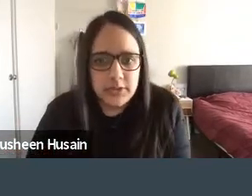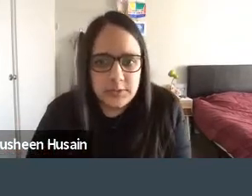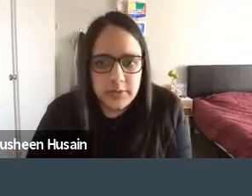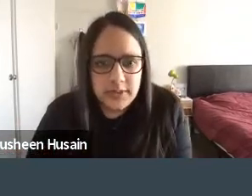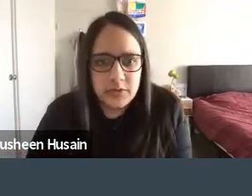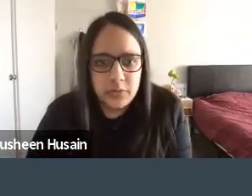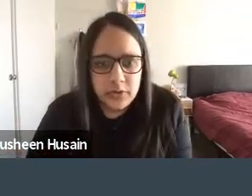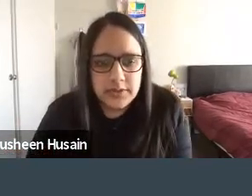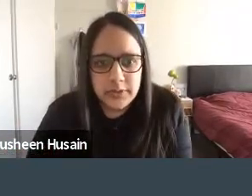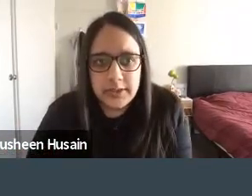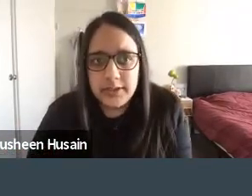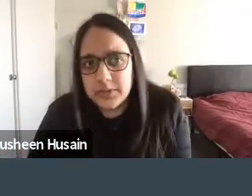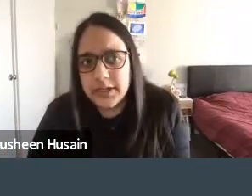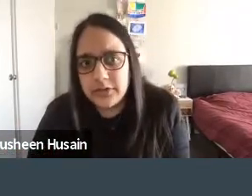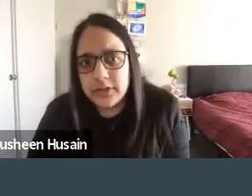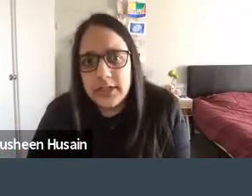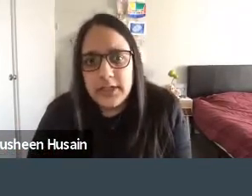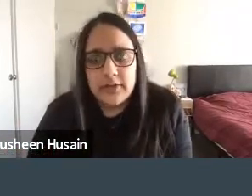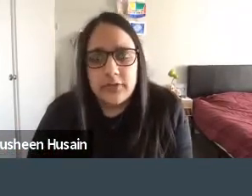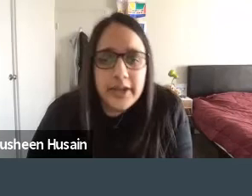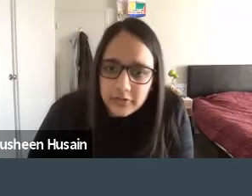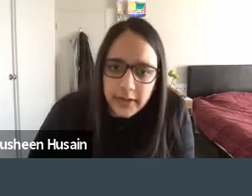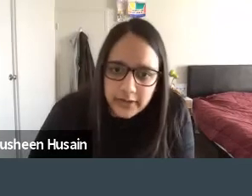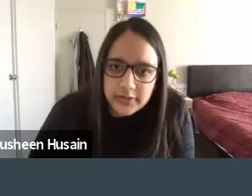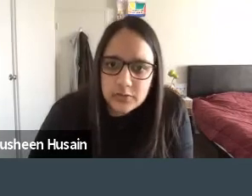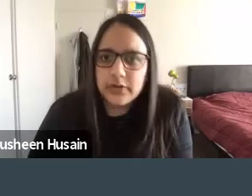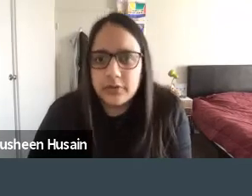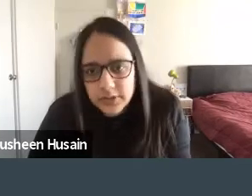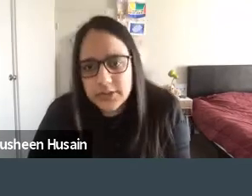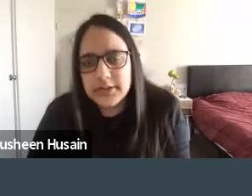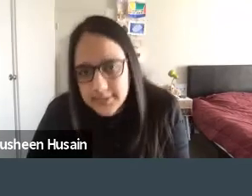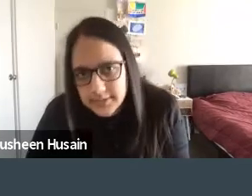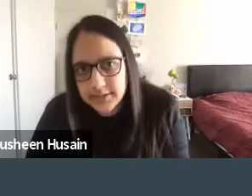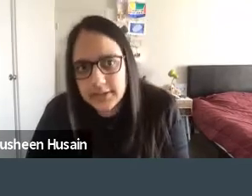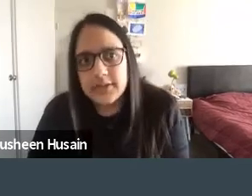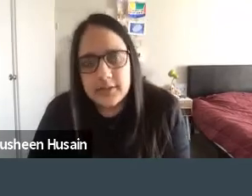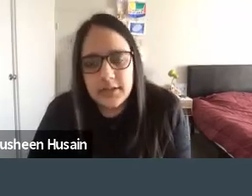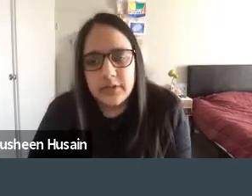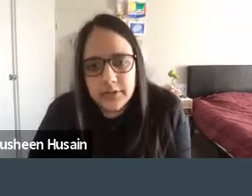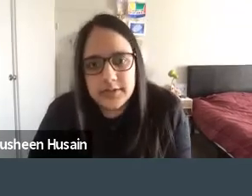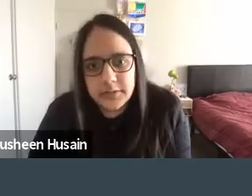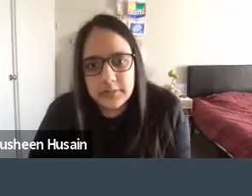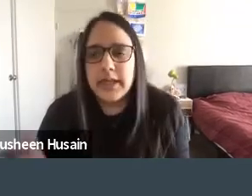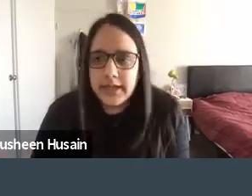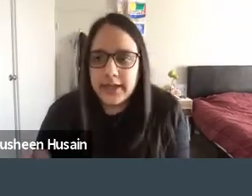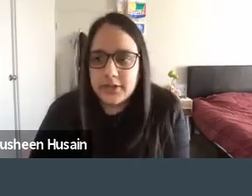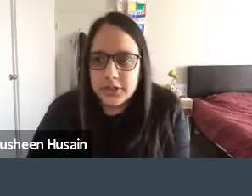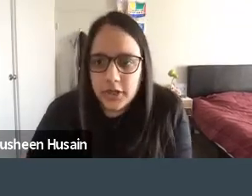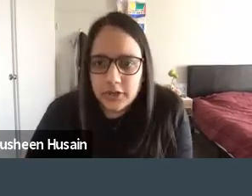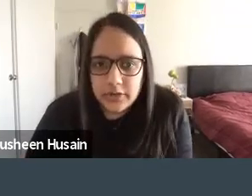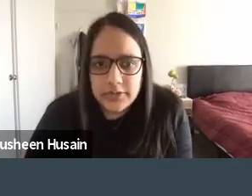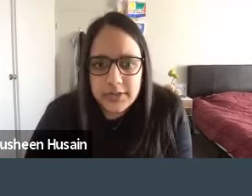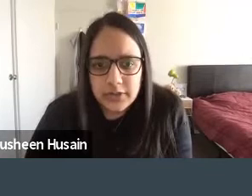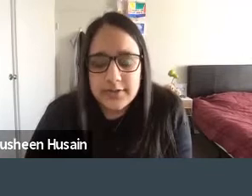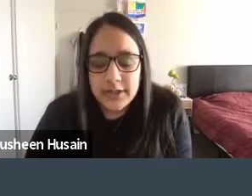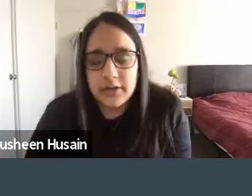civil liberties, but my data reporting typically leads me down a variety of paths, one of which consistently is systemic racism, and in